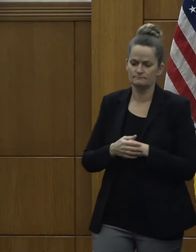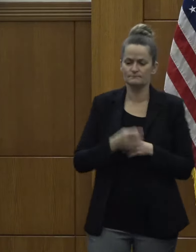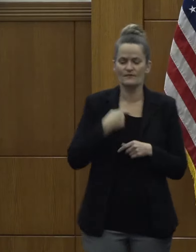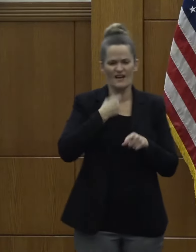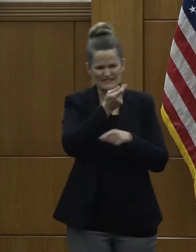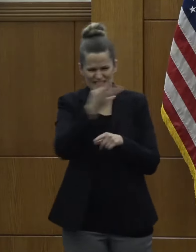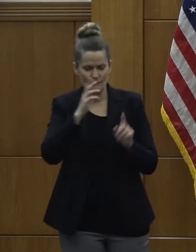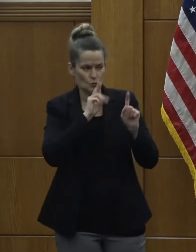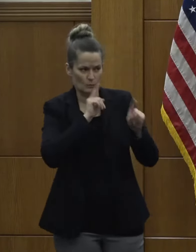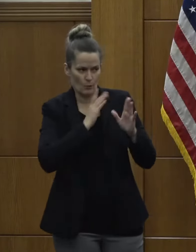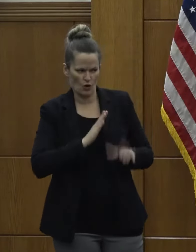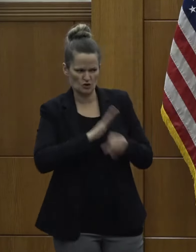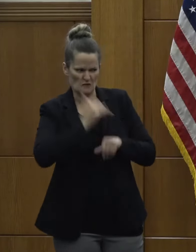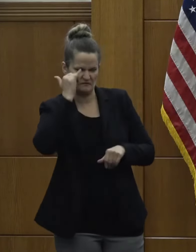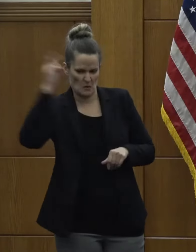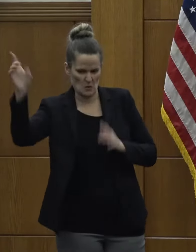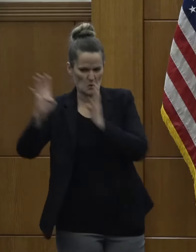Yeah,